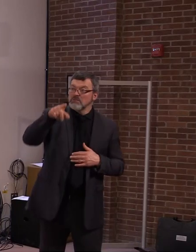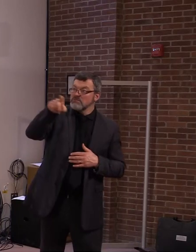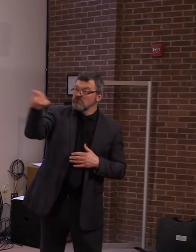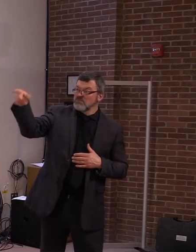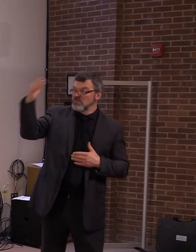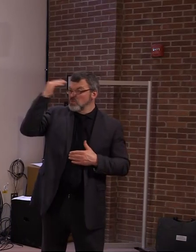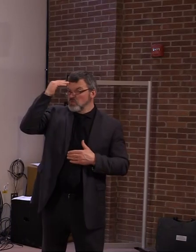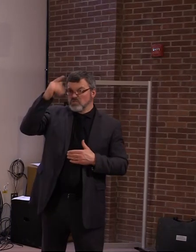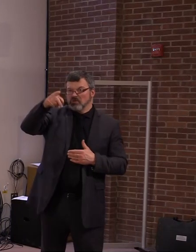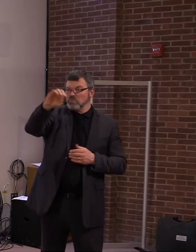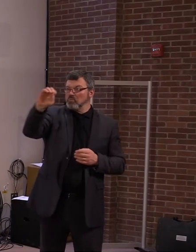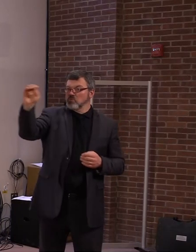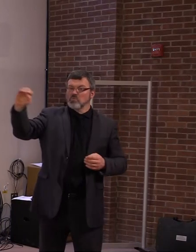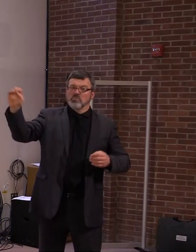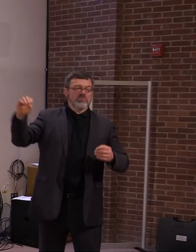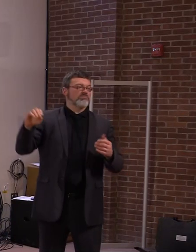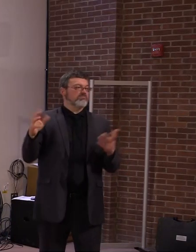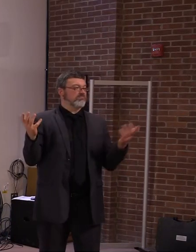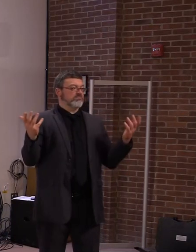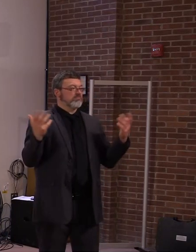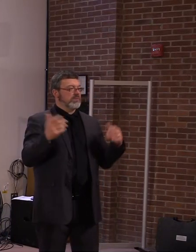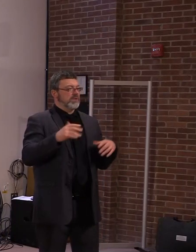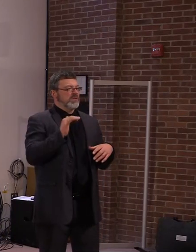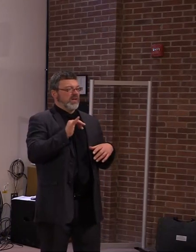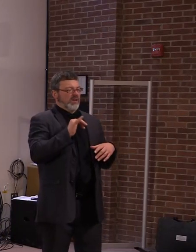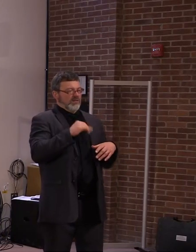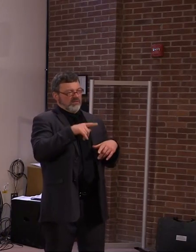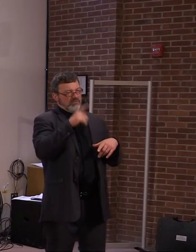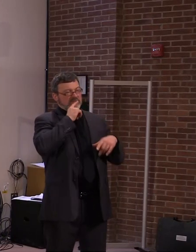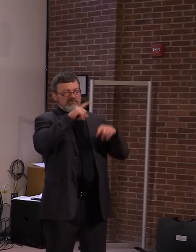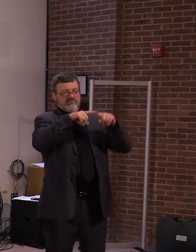information. That is a decision made at the hospital level.